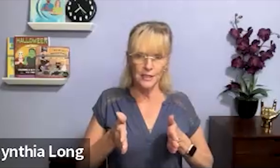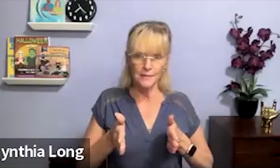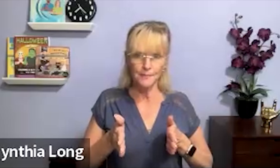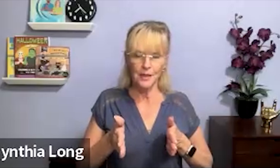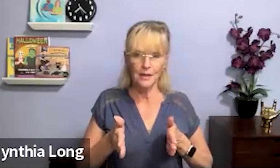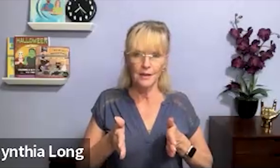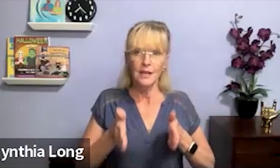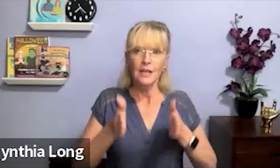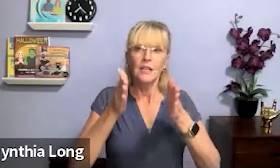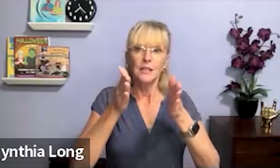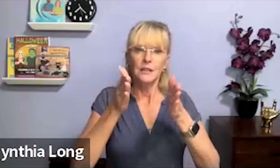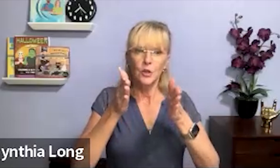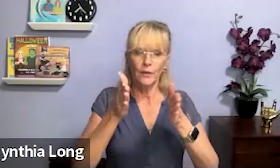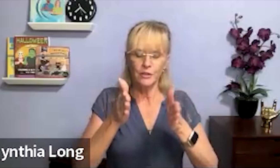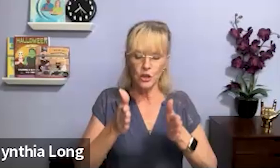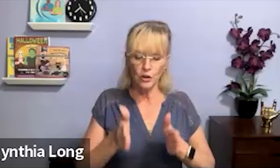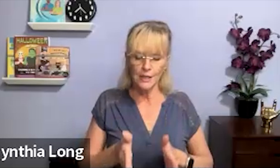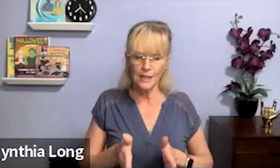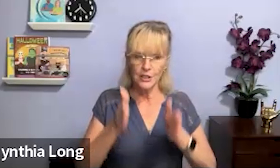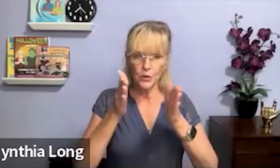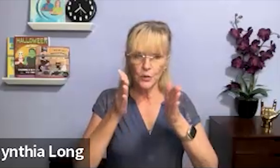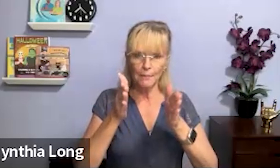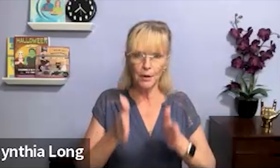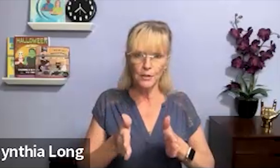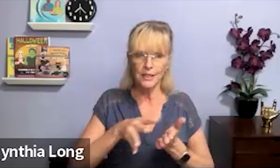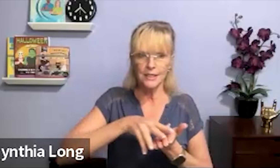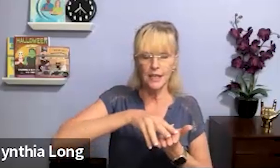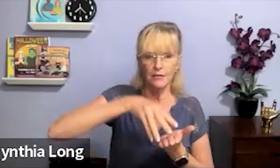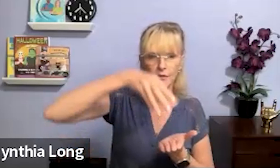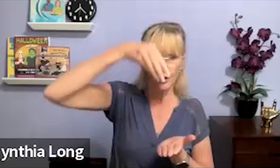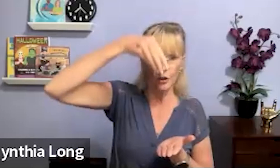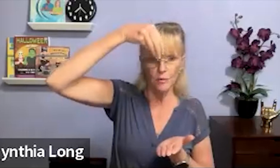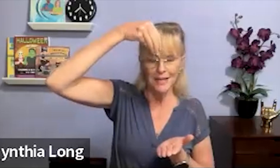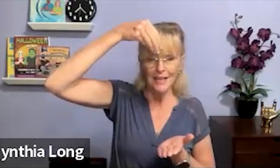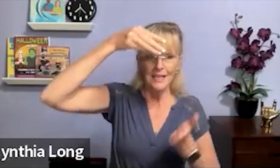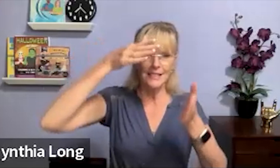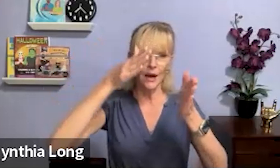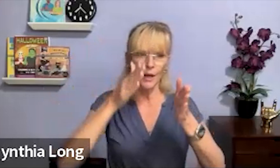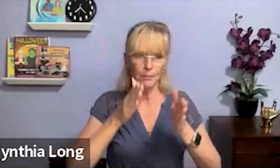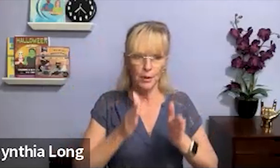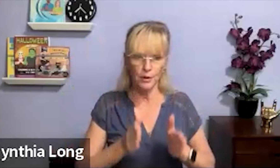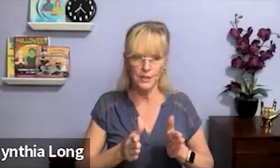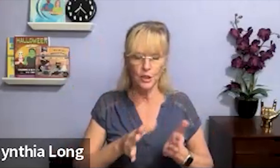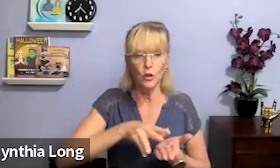person. So we've turned it into a person instead of a verb. It's now a person. You can